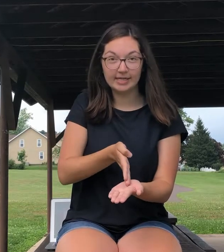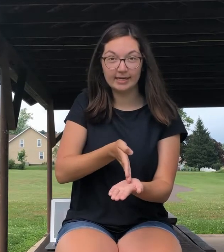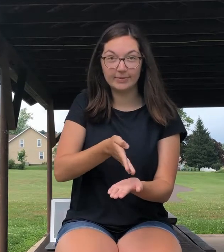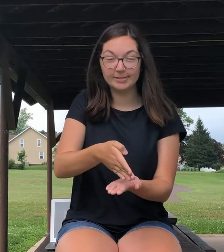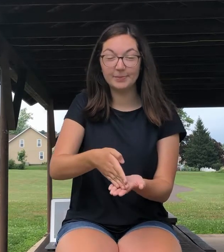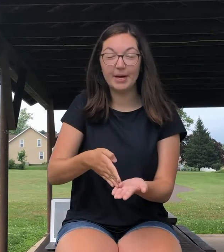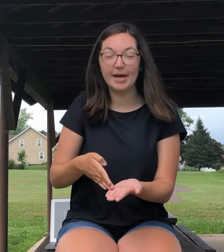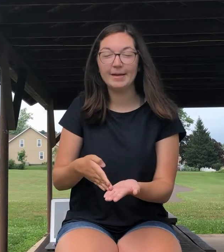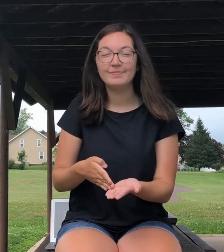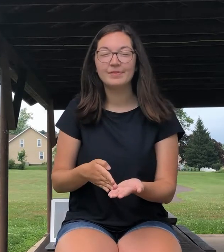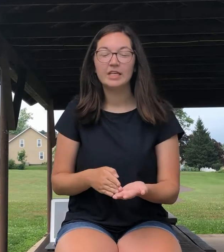a piece of pie.